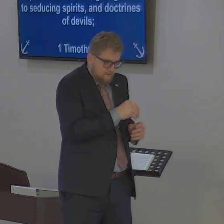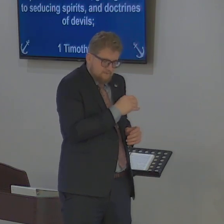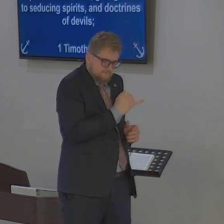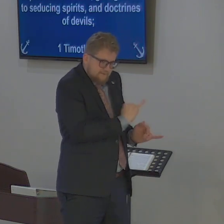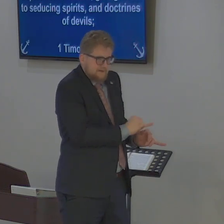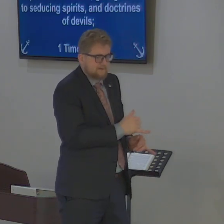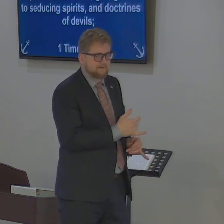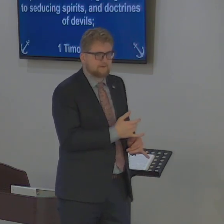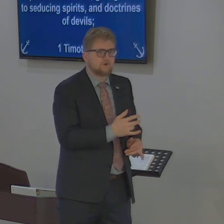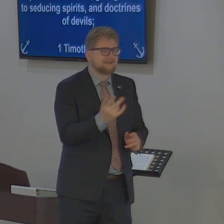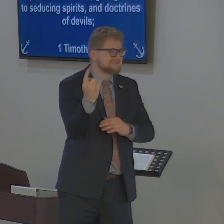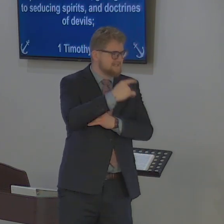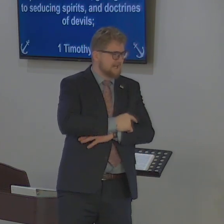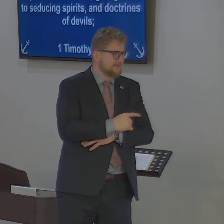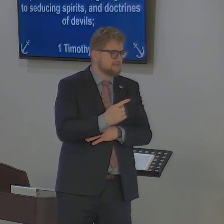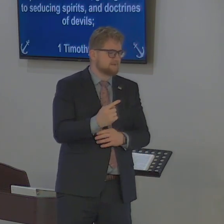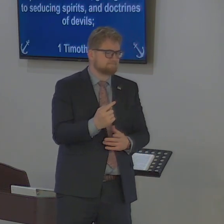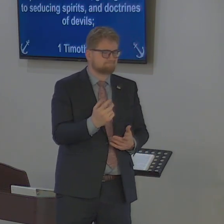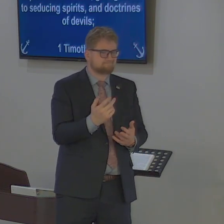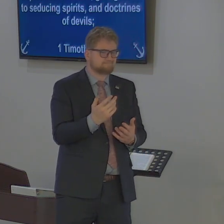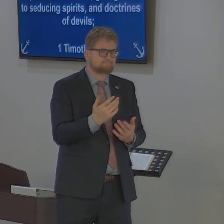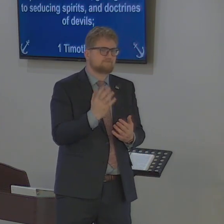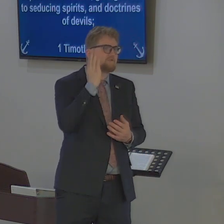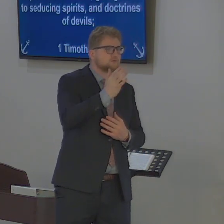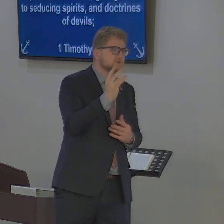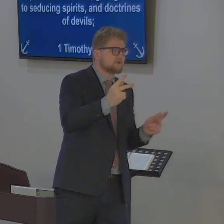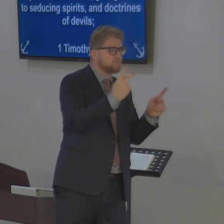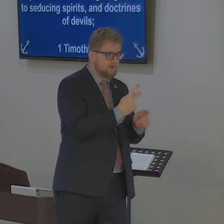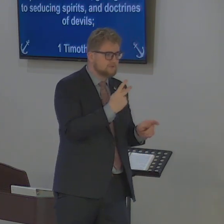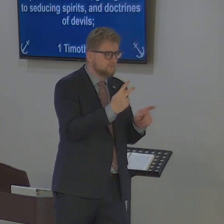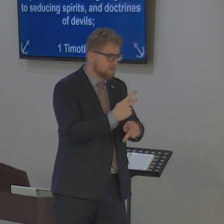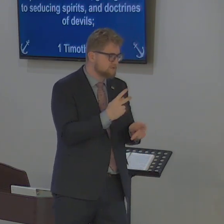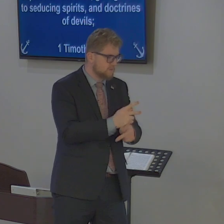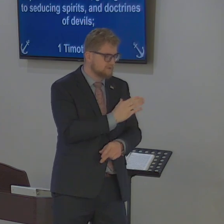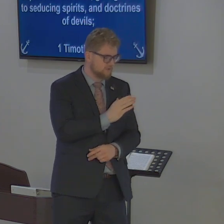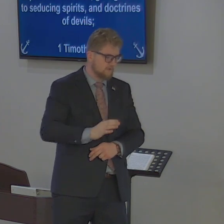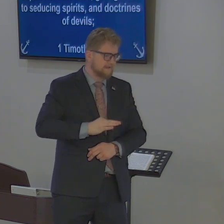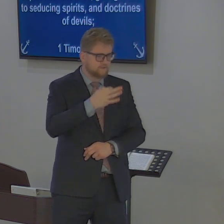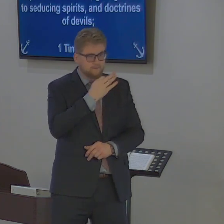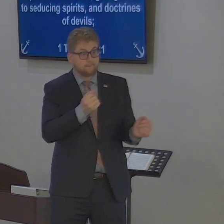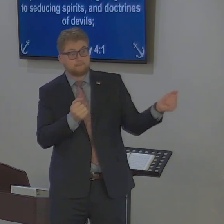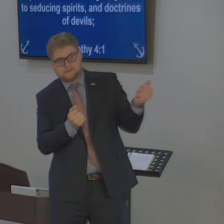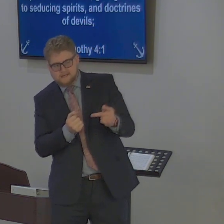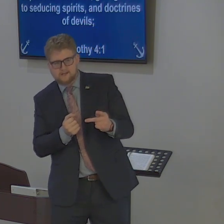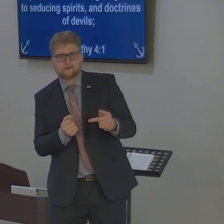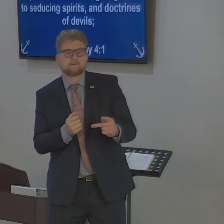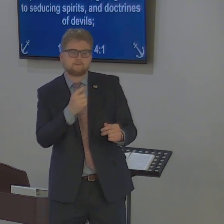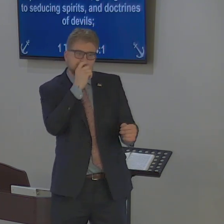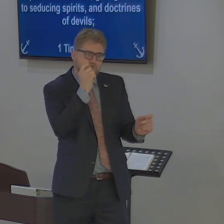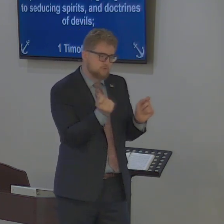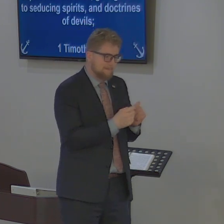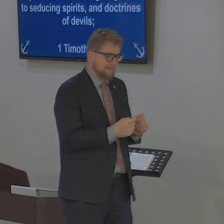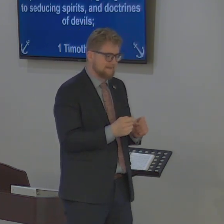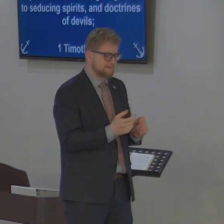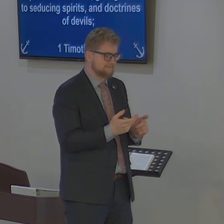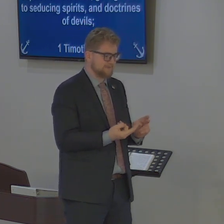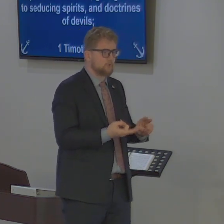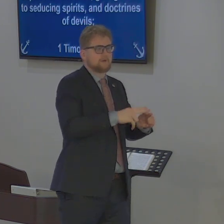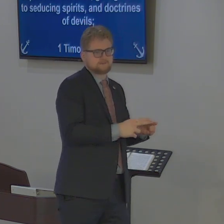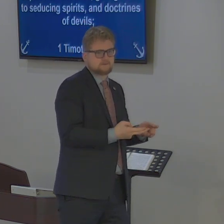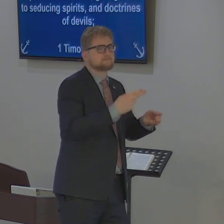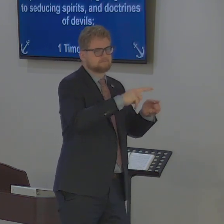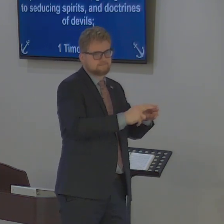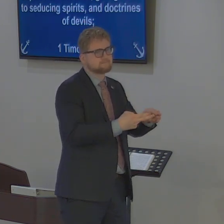the days get worse and we get closer to Christ coming, the deception and the deceiving is increasing, if you will. It's abounding,